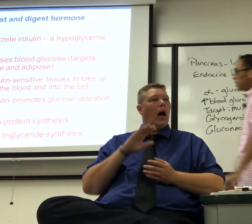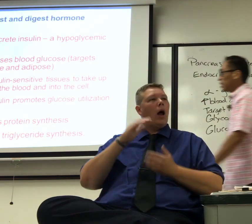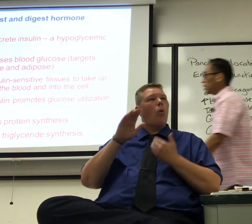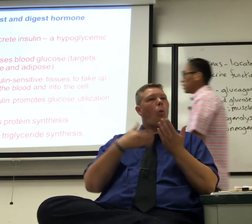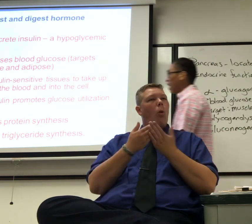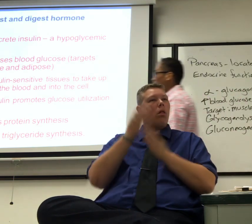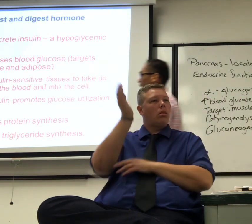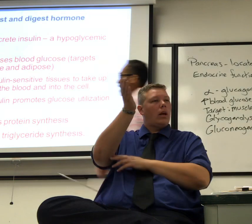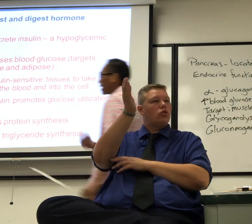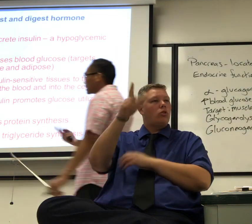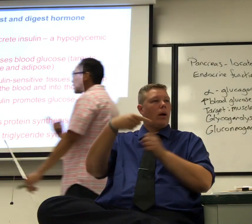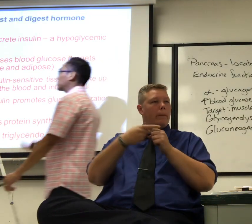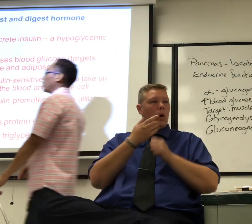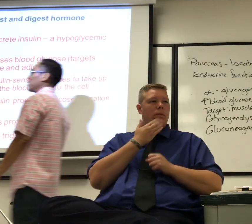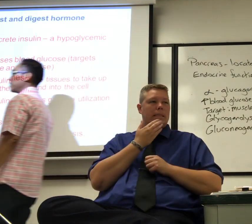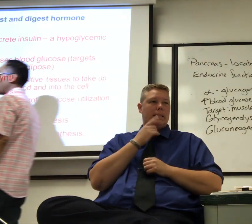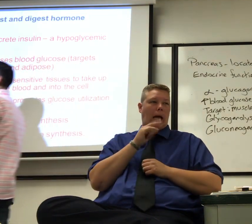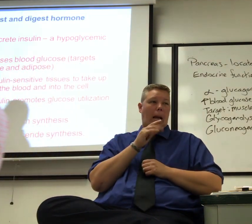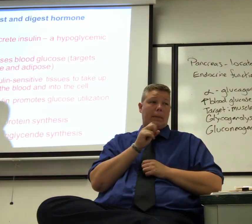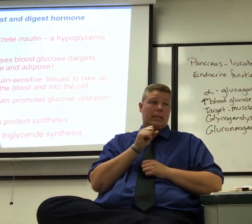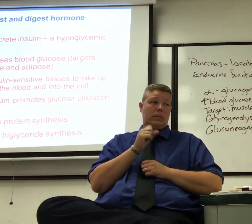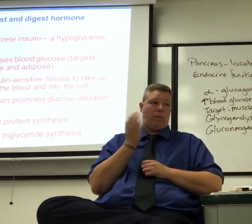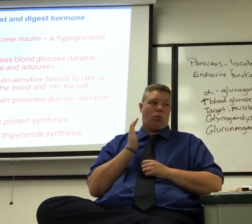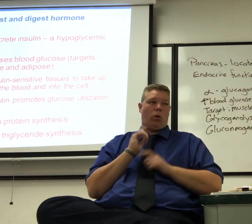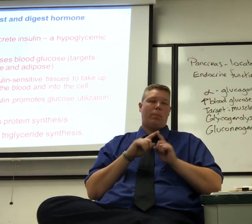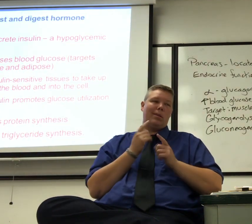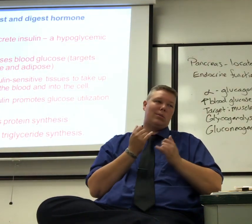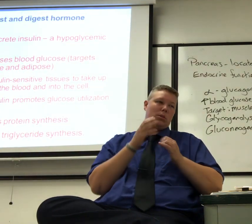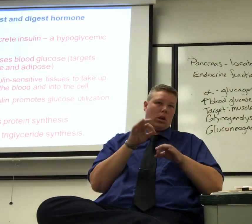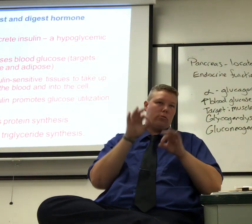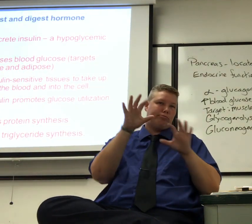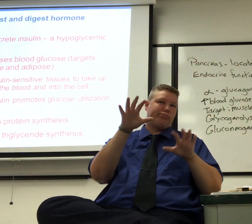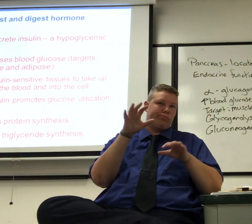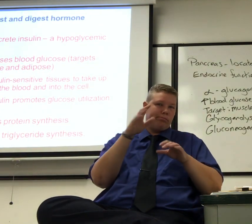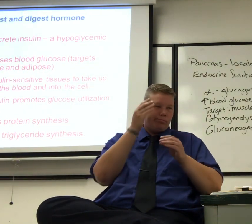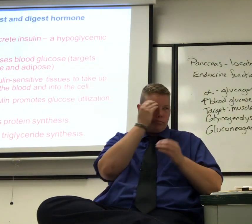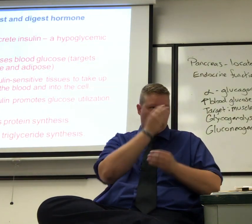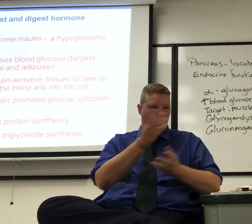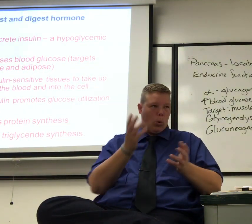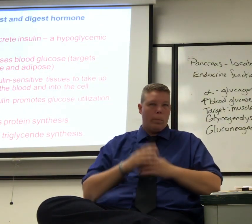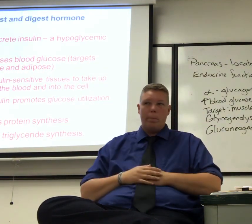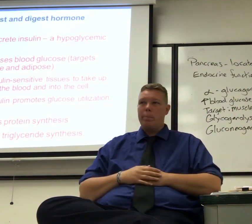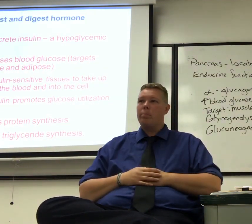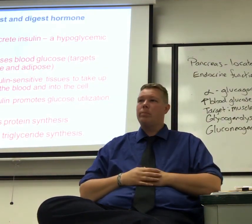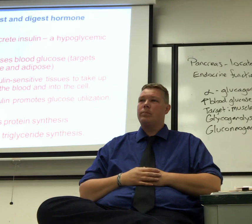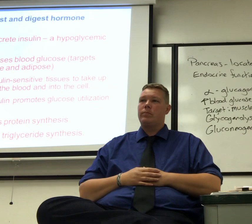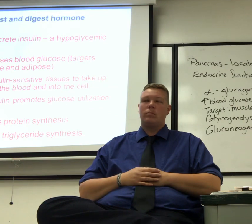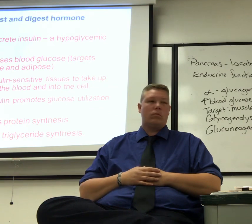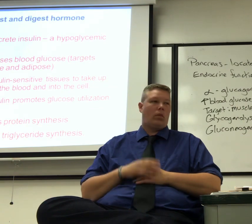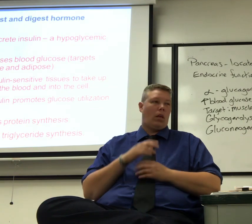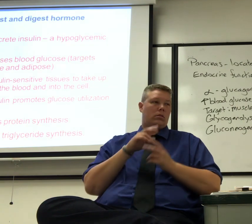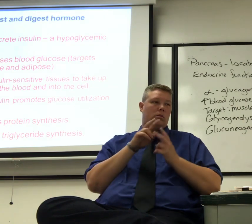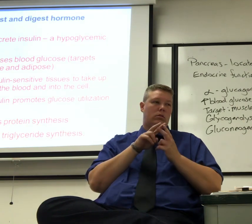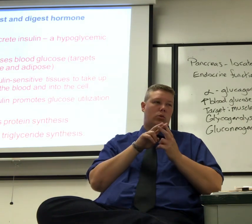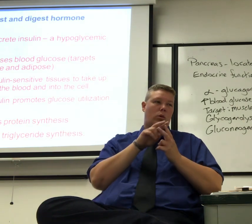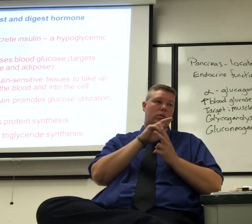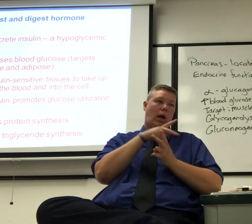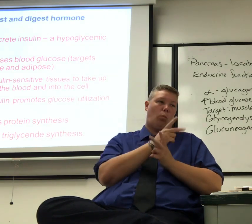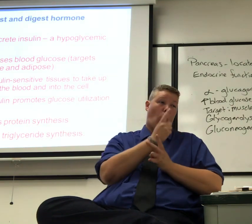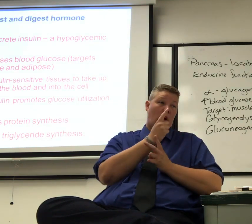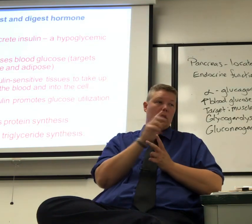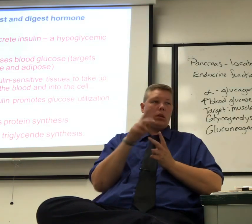But anyways, it's such a major epidemic problem. I used to give a whole lecture on diabetes. Now I at least want you to